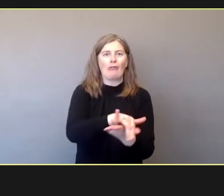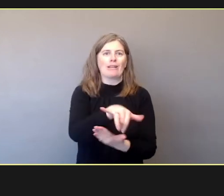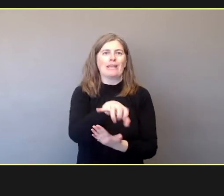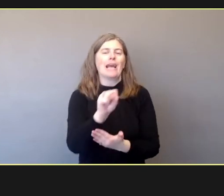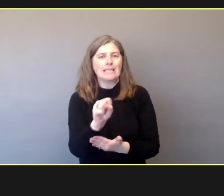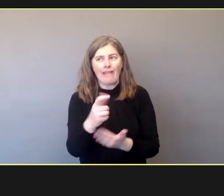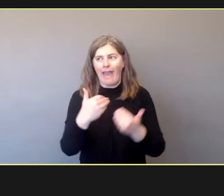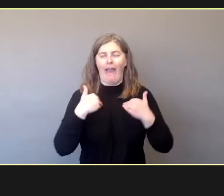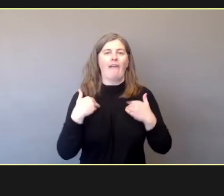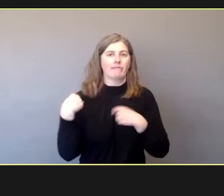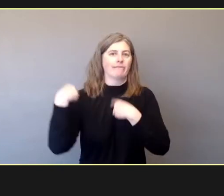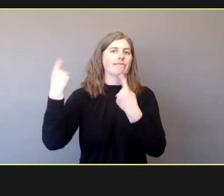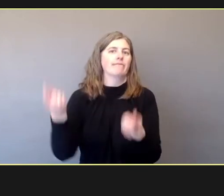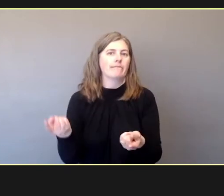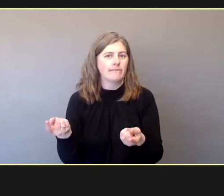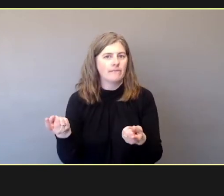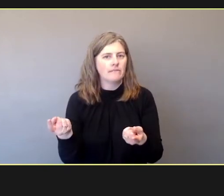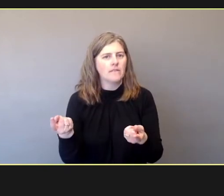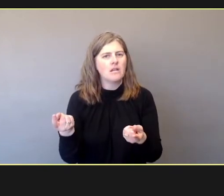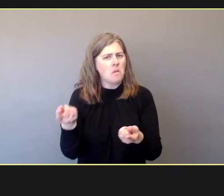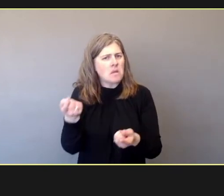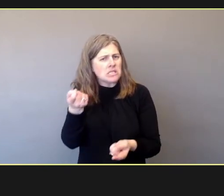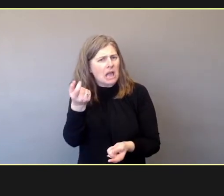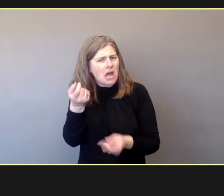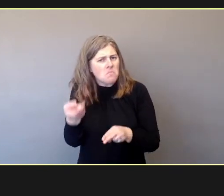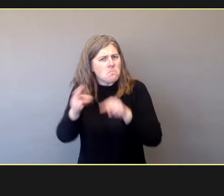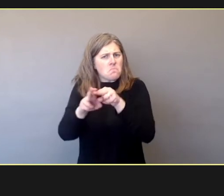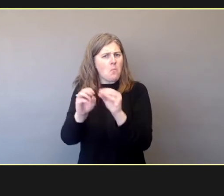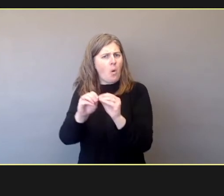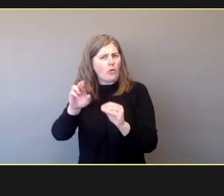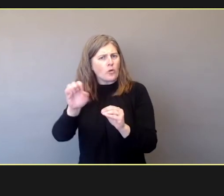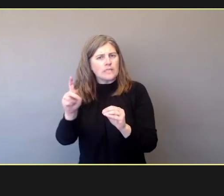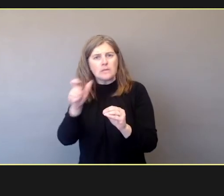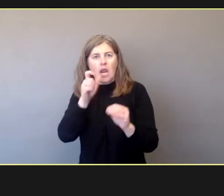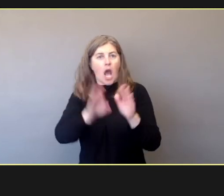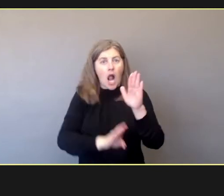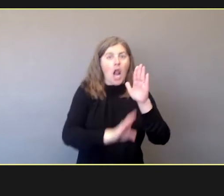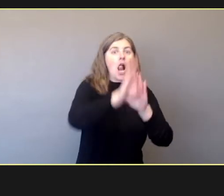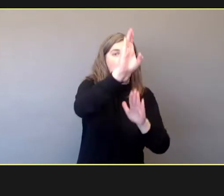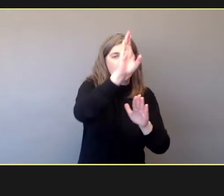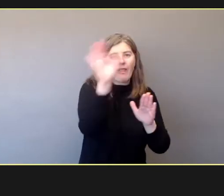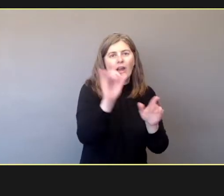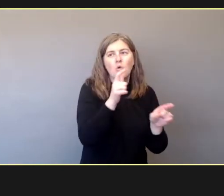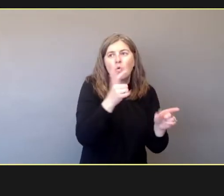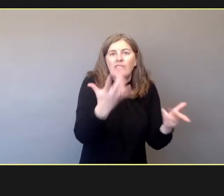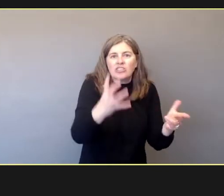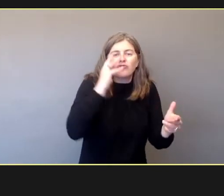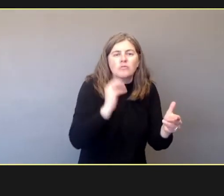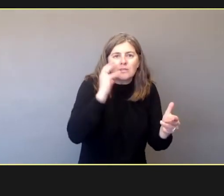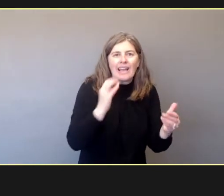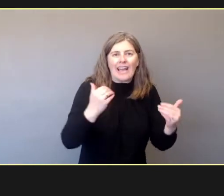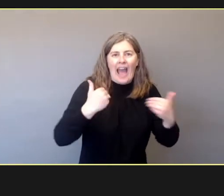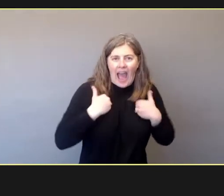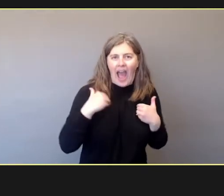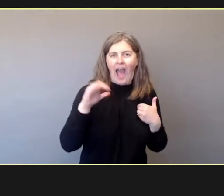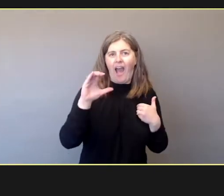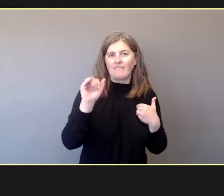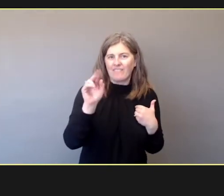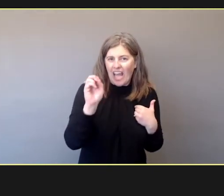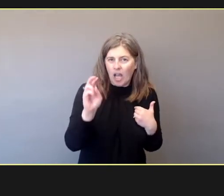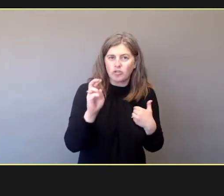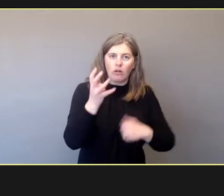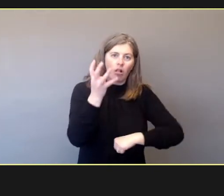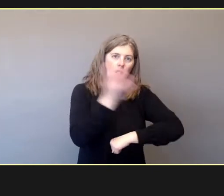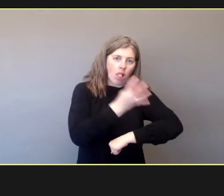that they'd had. It may be a slight risk factor, but not to the degree of someone who has cancer and is undergoing